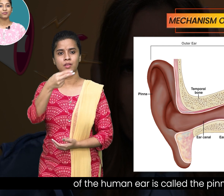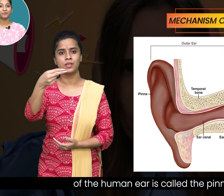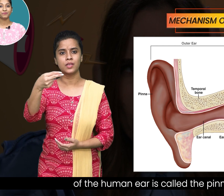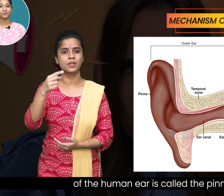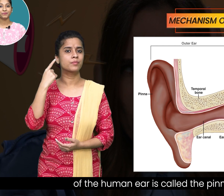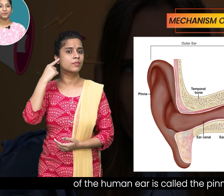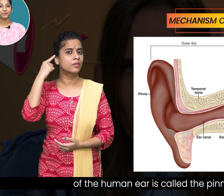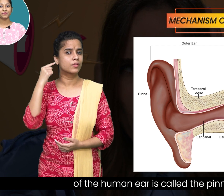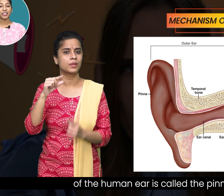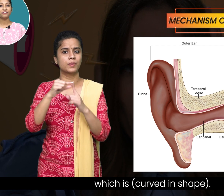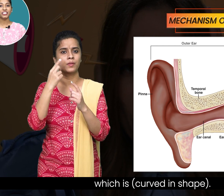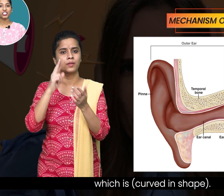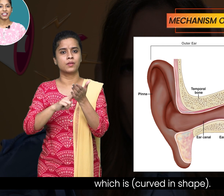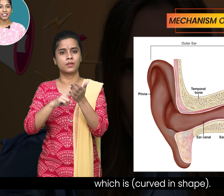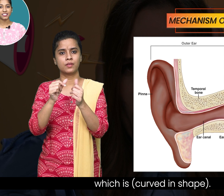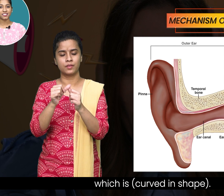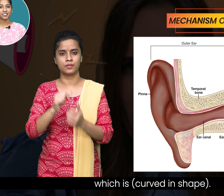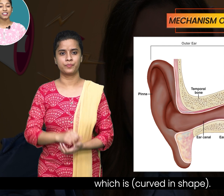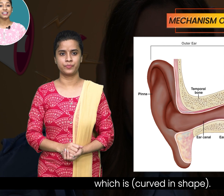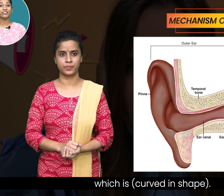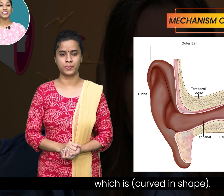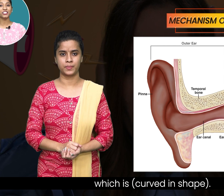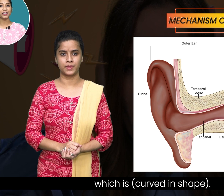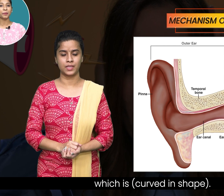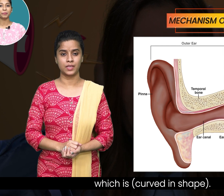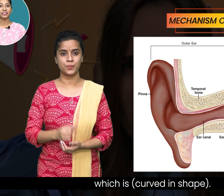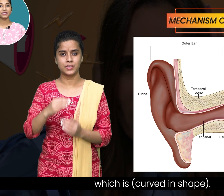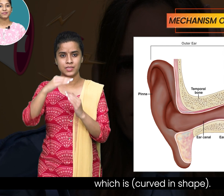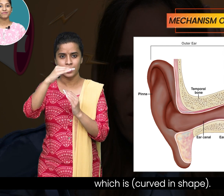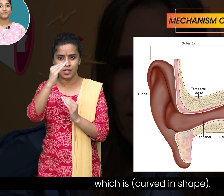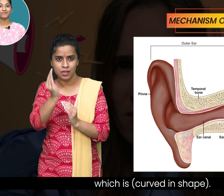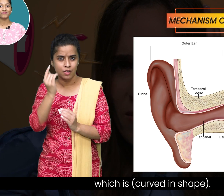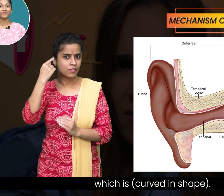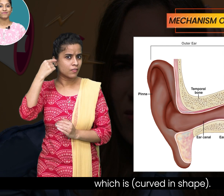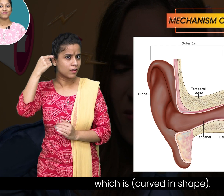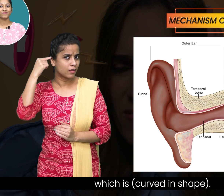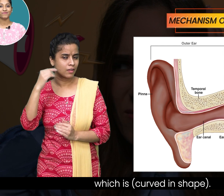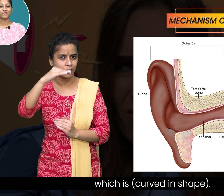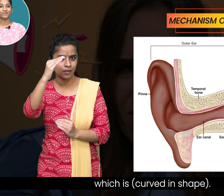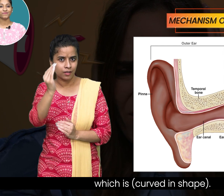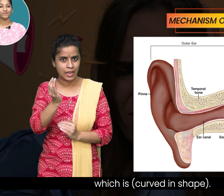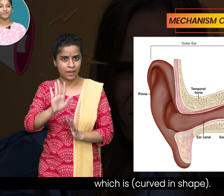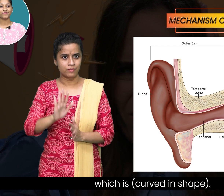pinna, which is curved in shape.